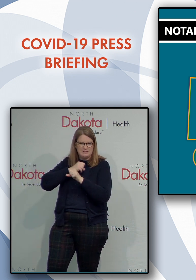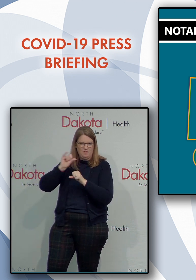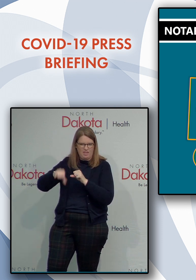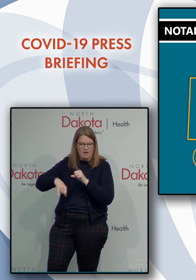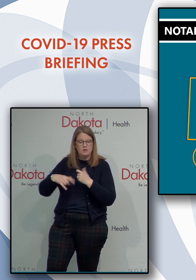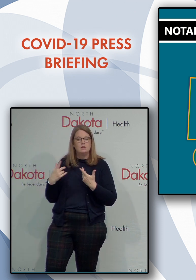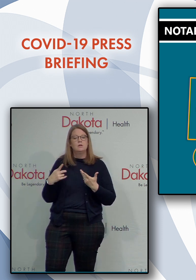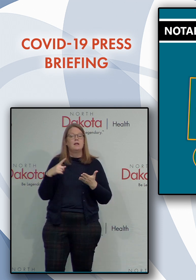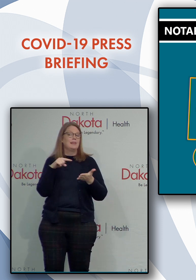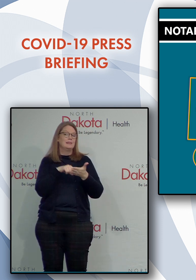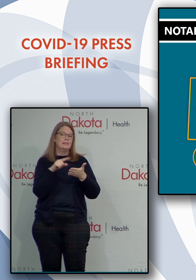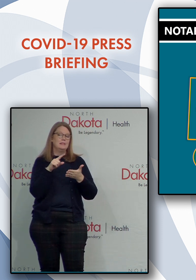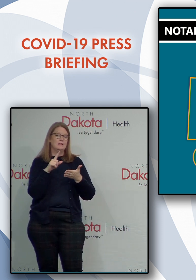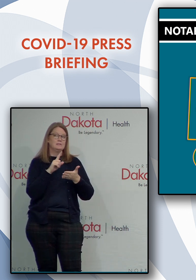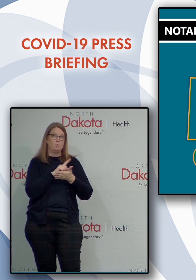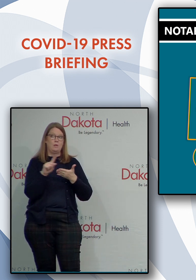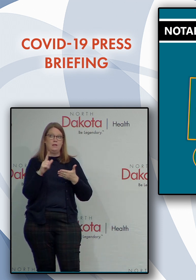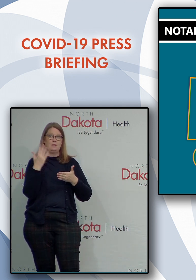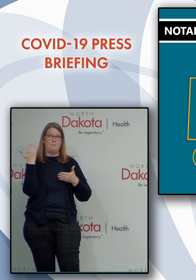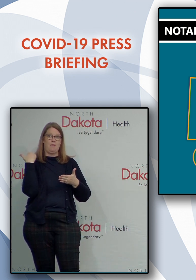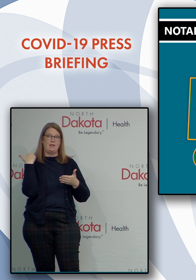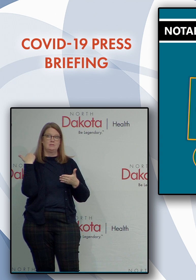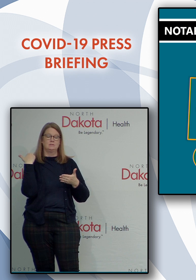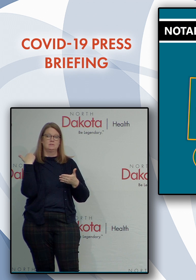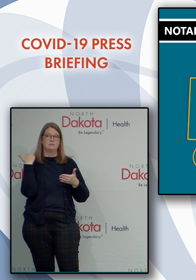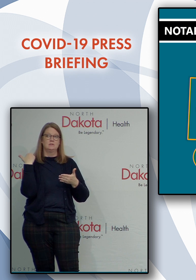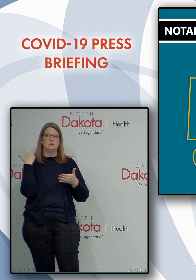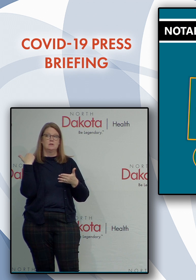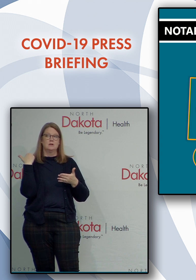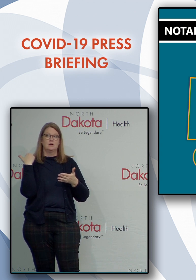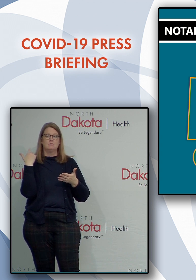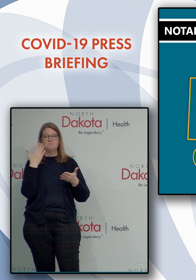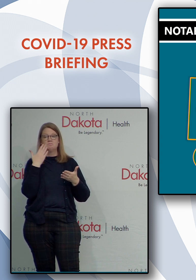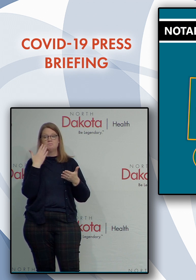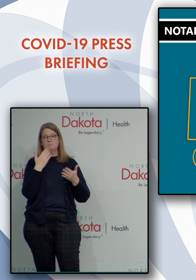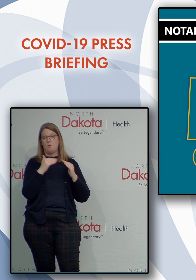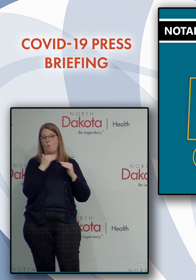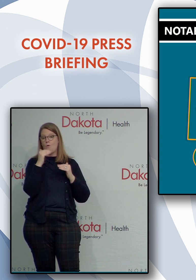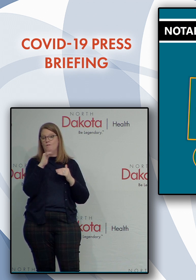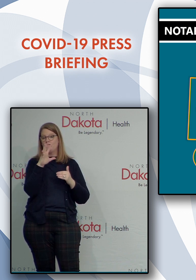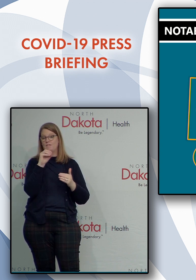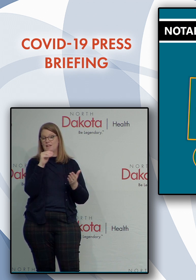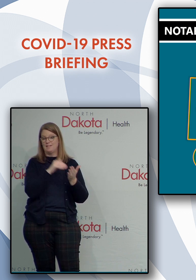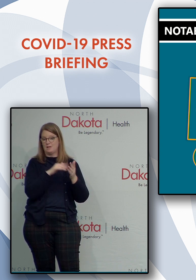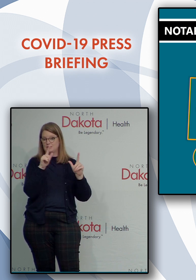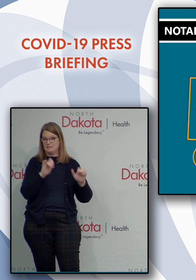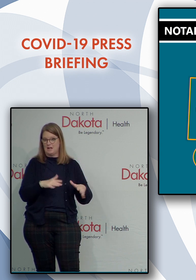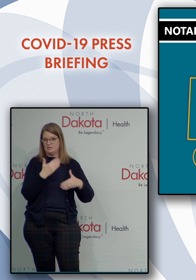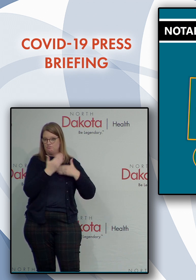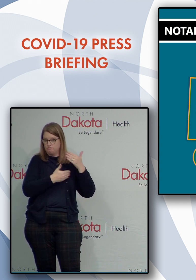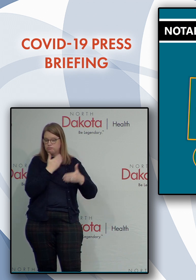This week is past total. Again, a good testing week, over 50,000 tests completed.